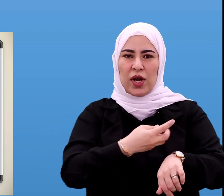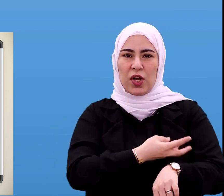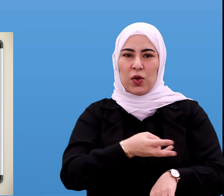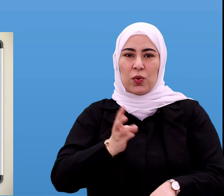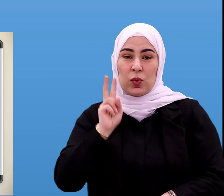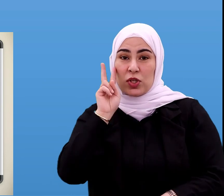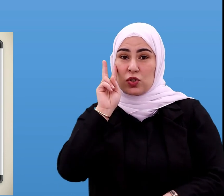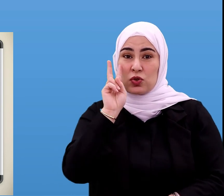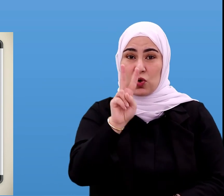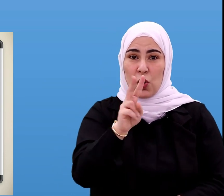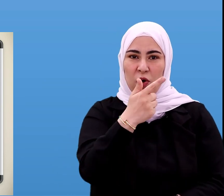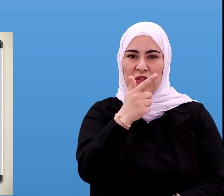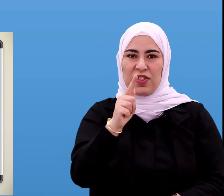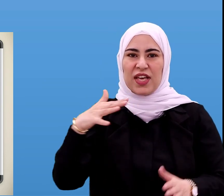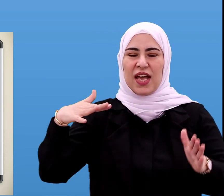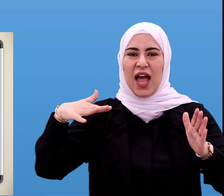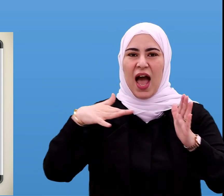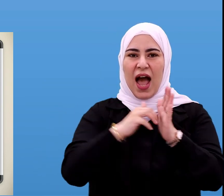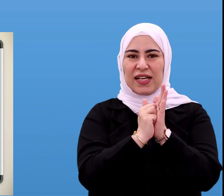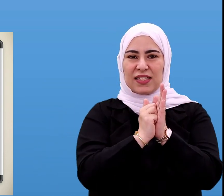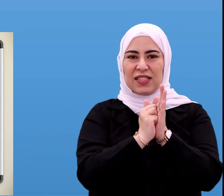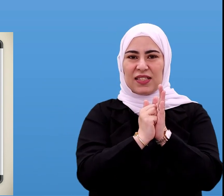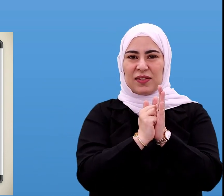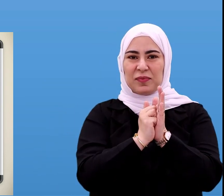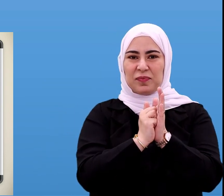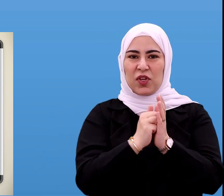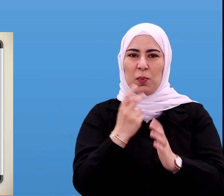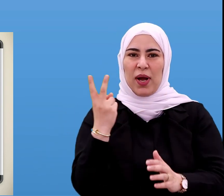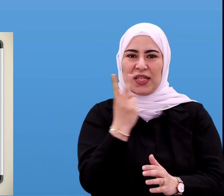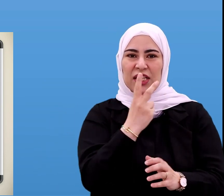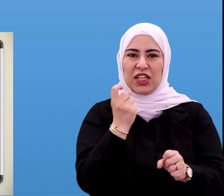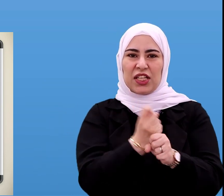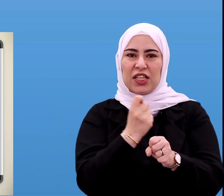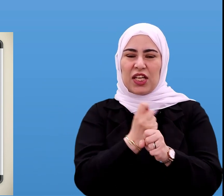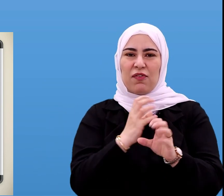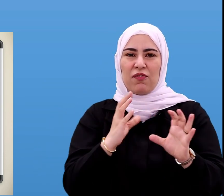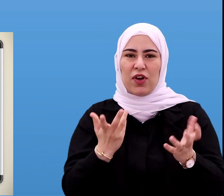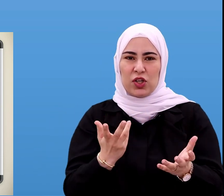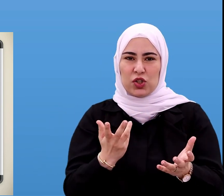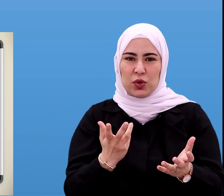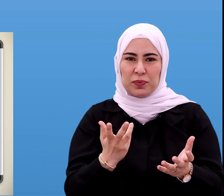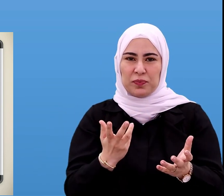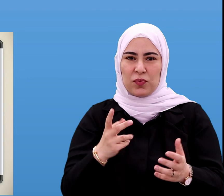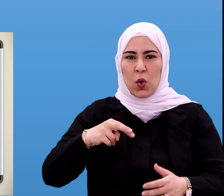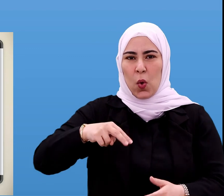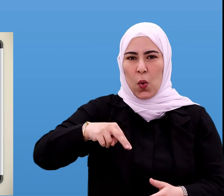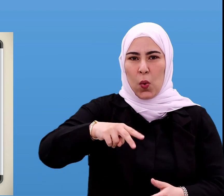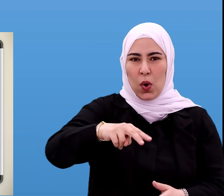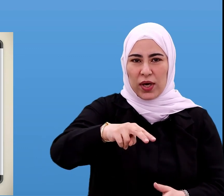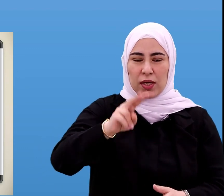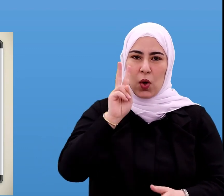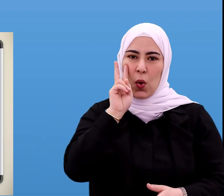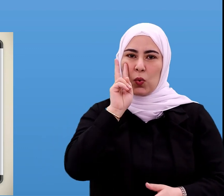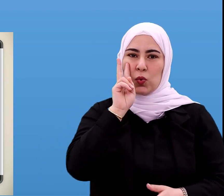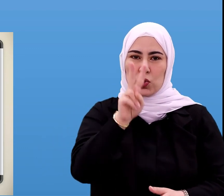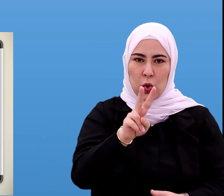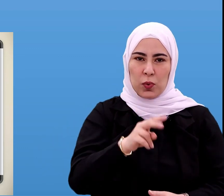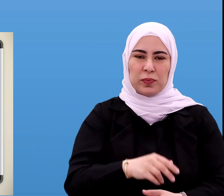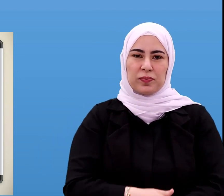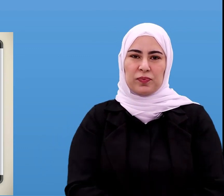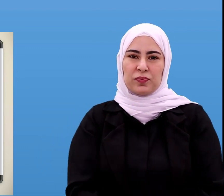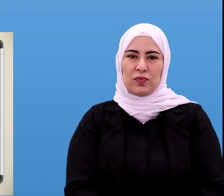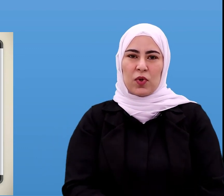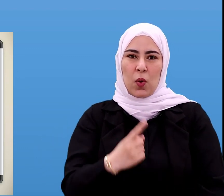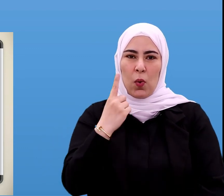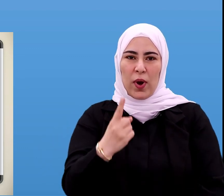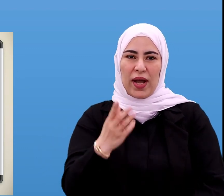accident. So here, when I was walking across the street, we saw an accident. Two events, both